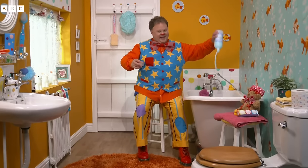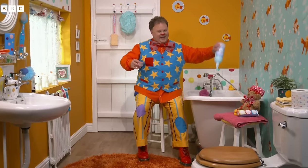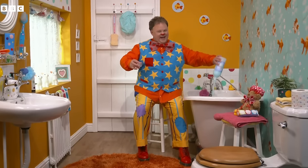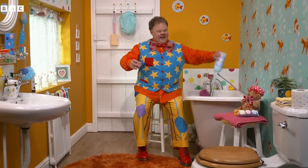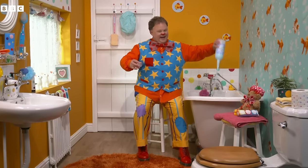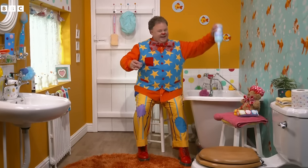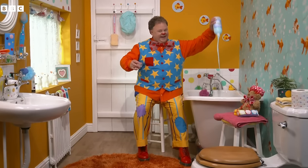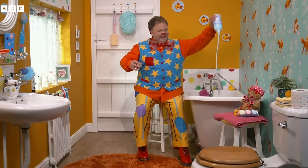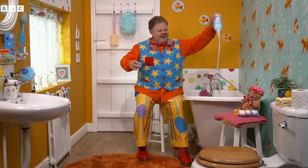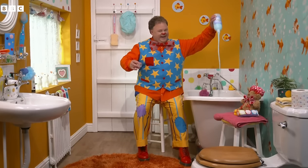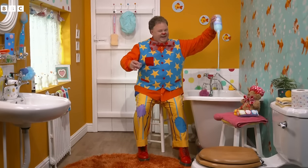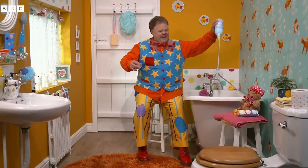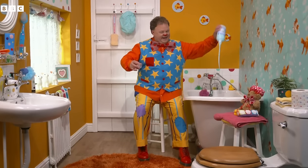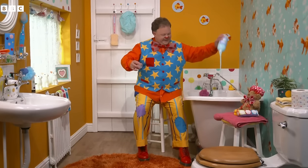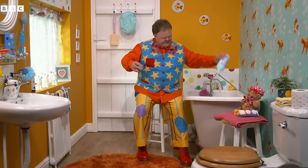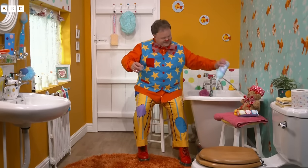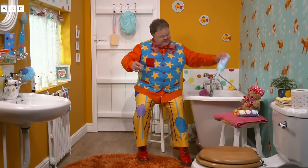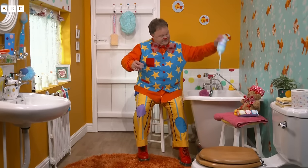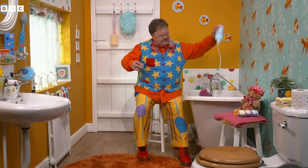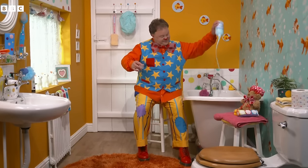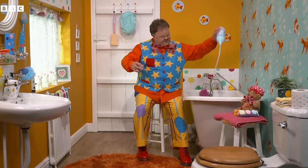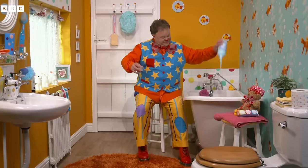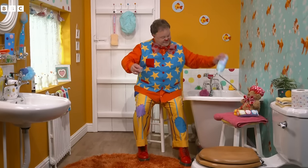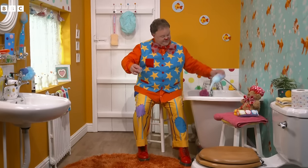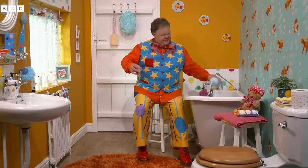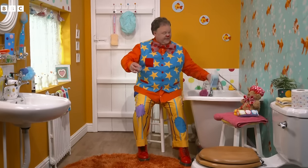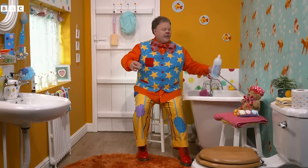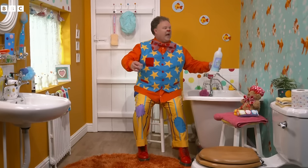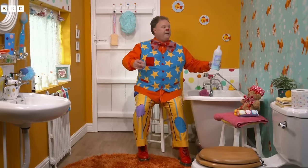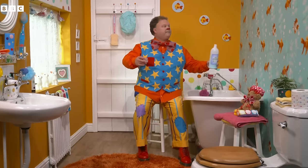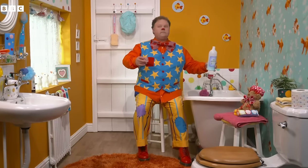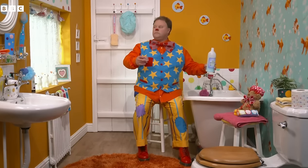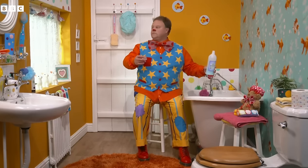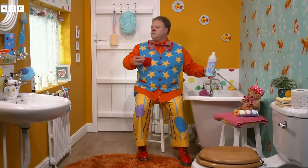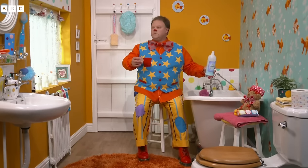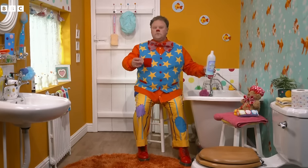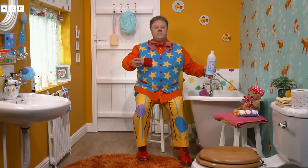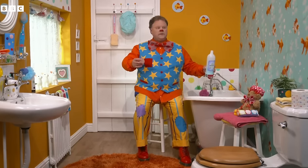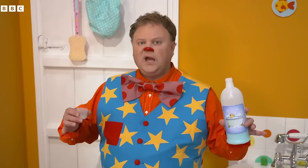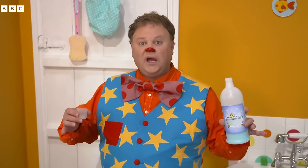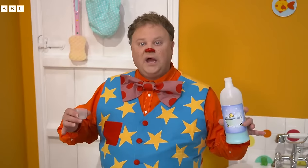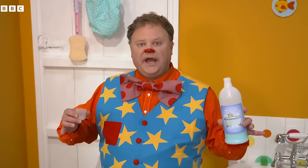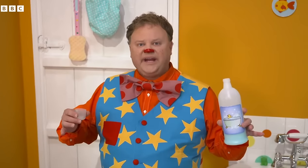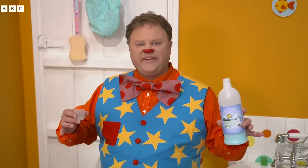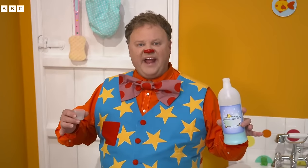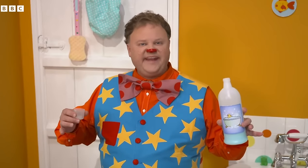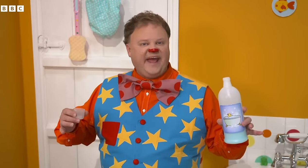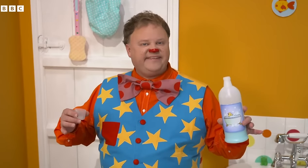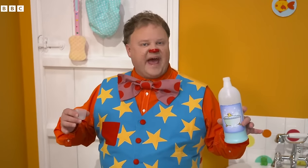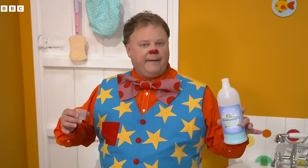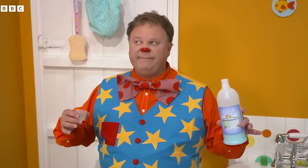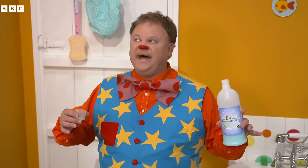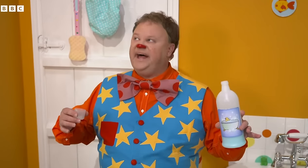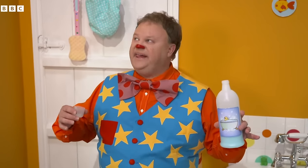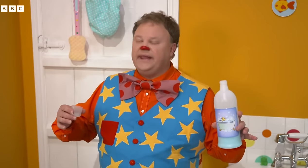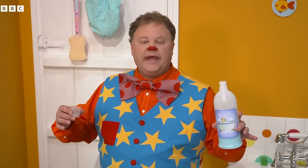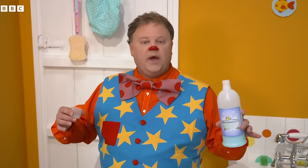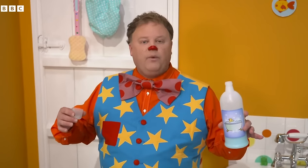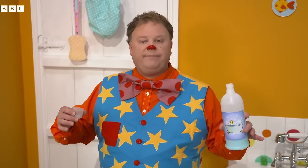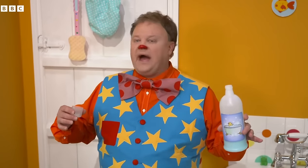La-da-da-da-da! Hello, the boy! Have you seen my slippers? Grandad Tumble? Well, I'm